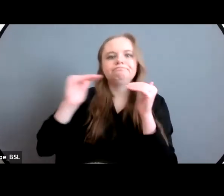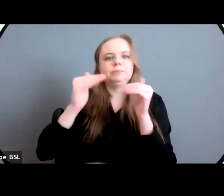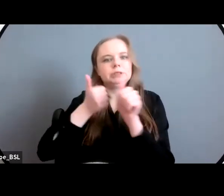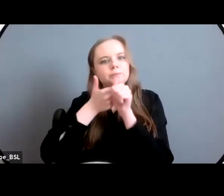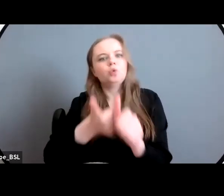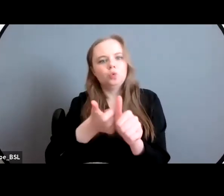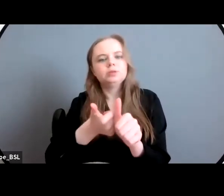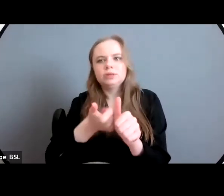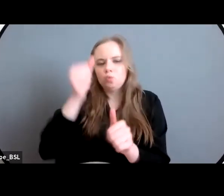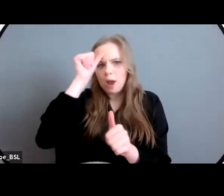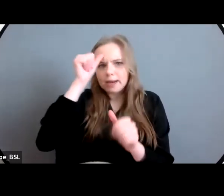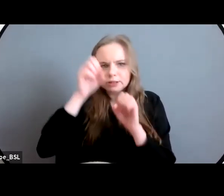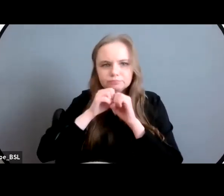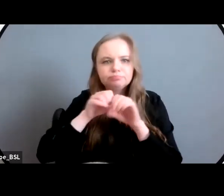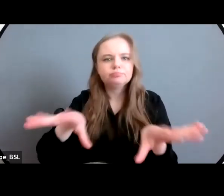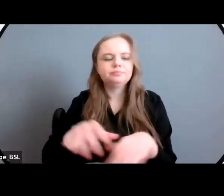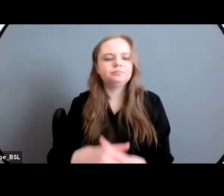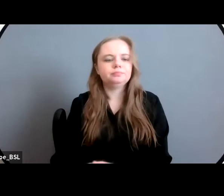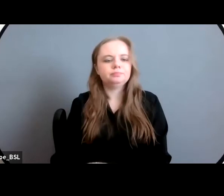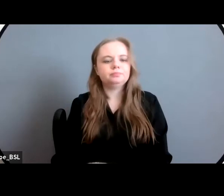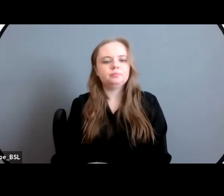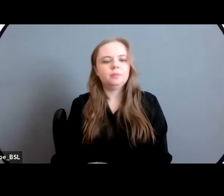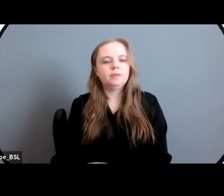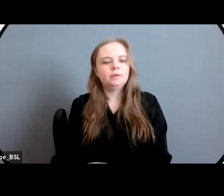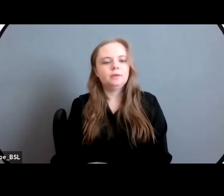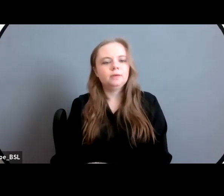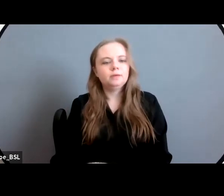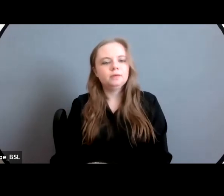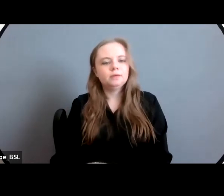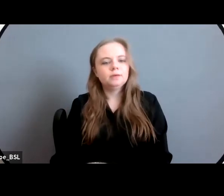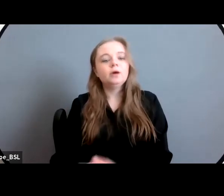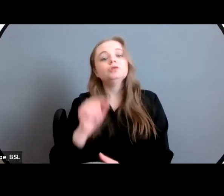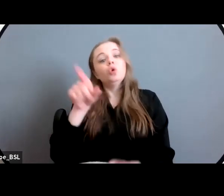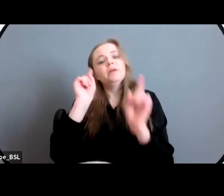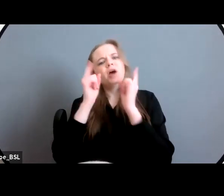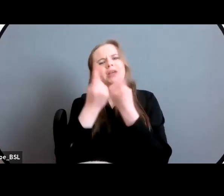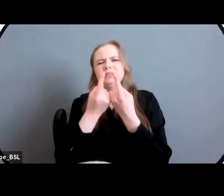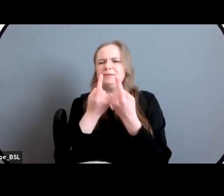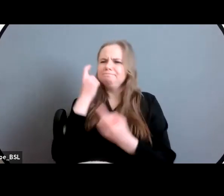to facilitate this. So where do I see the role of universities and going forward in this?